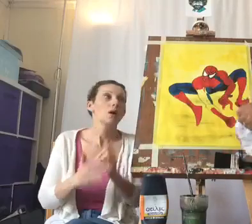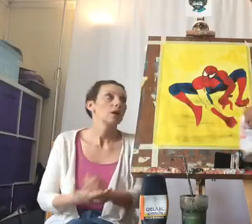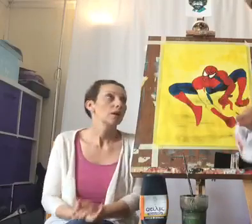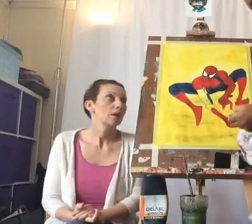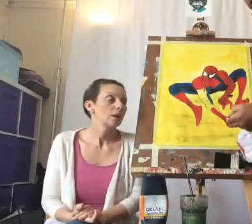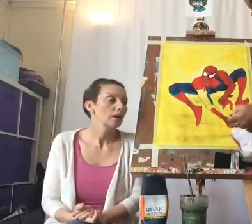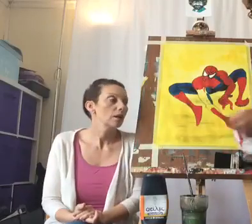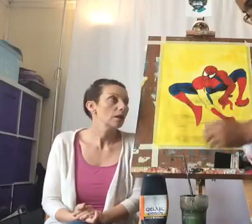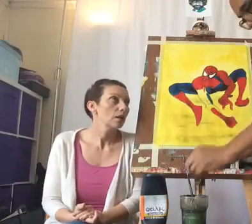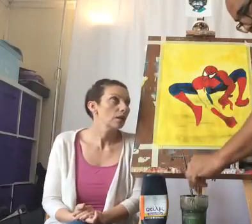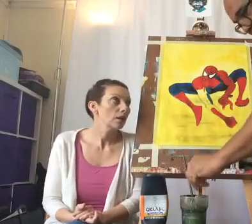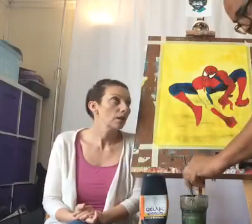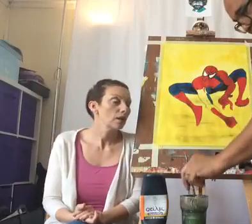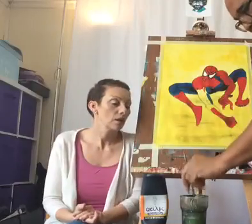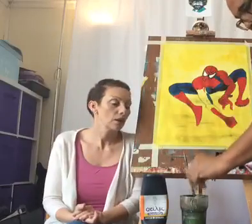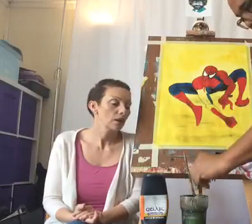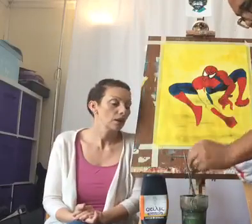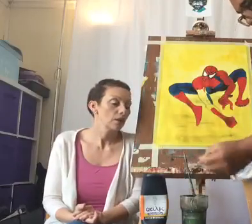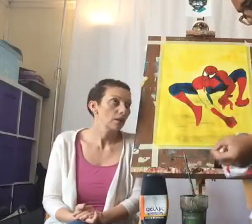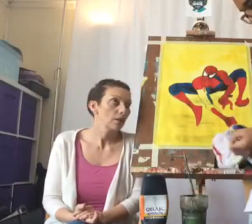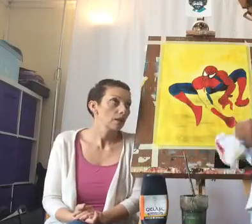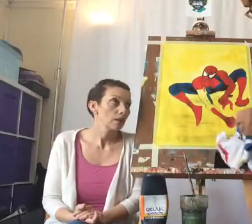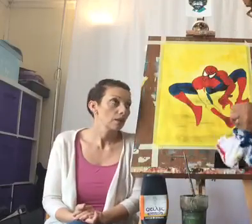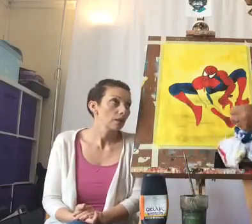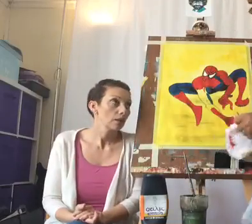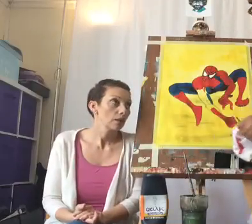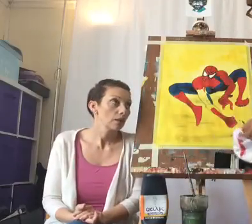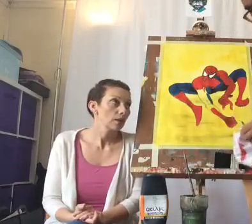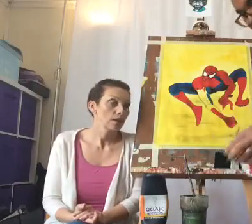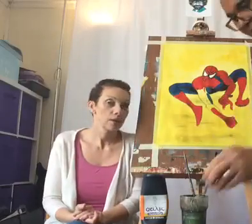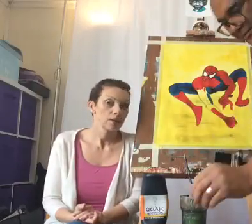get a bit of, see if I can clean it off a bit.